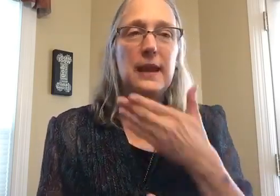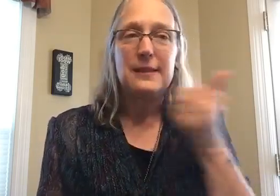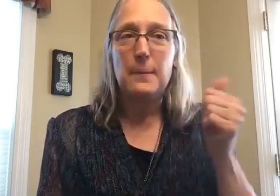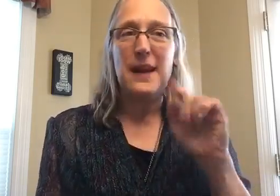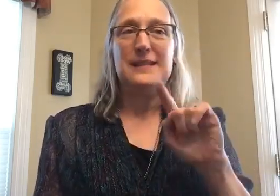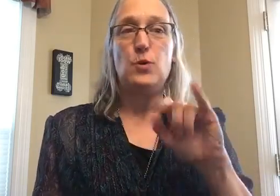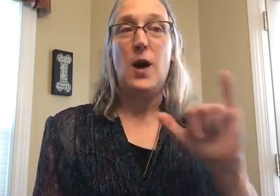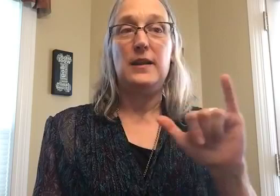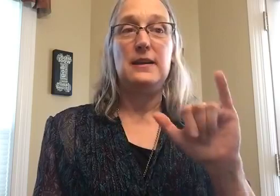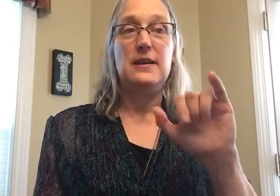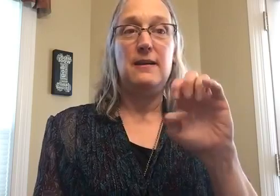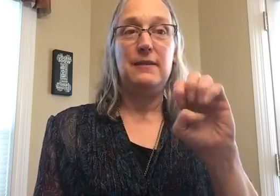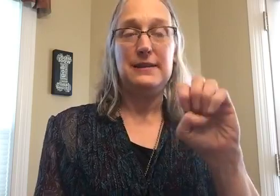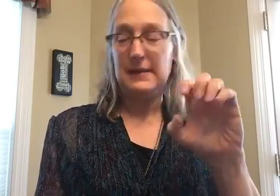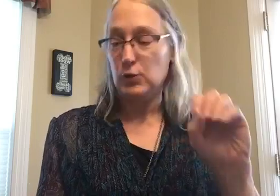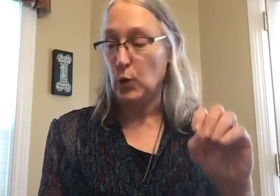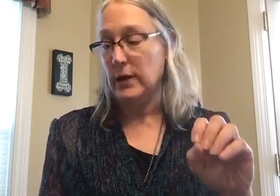the best quality of the essential oils.